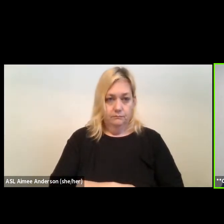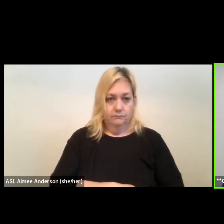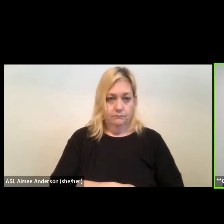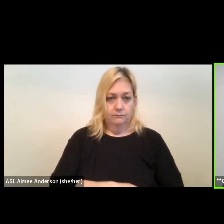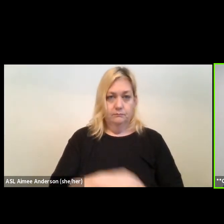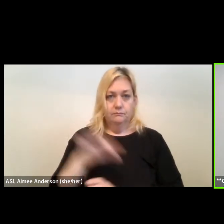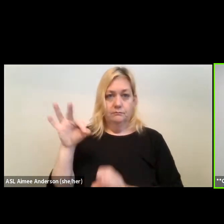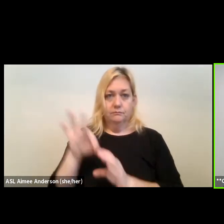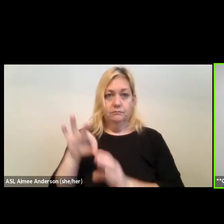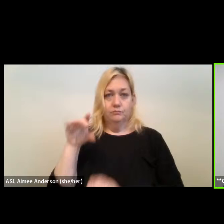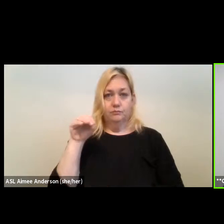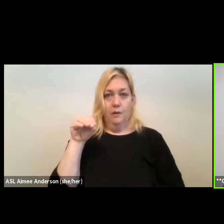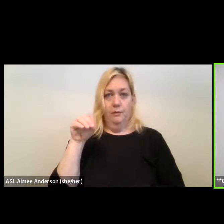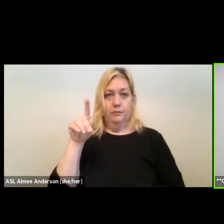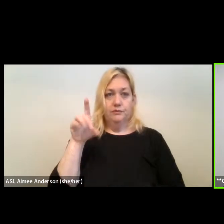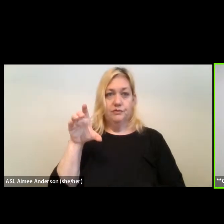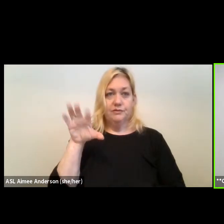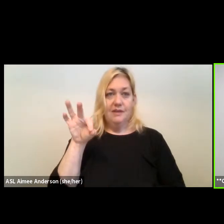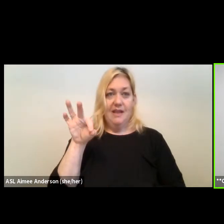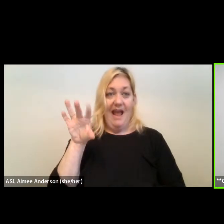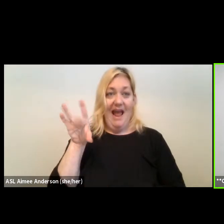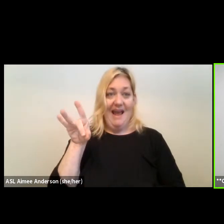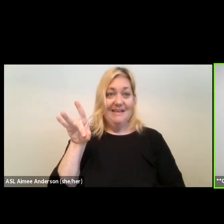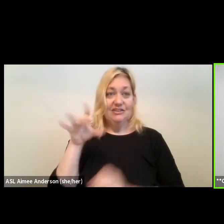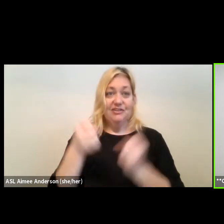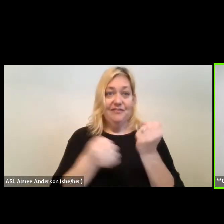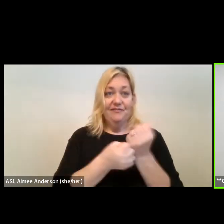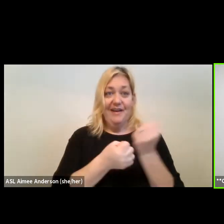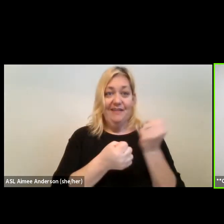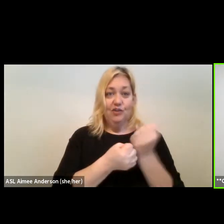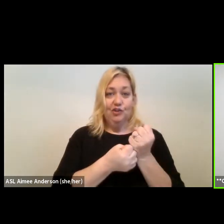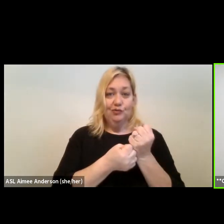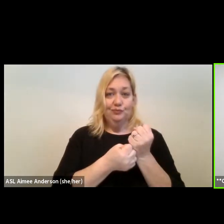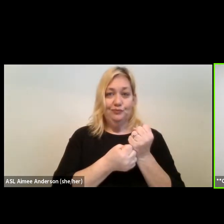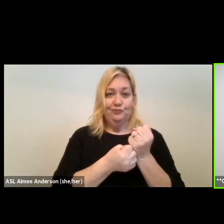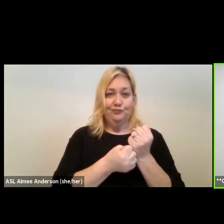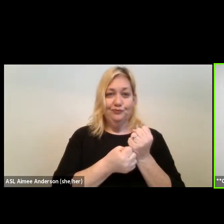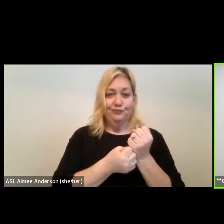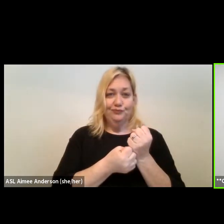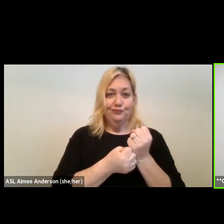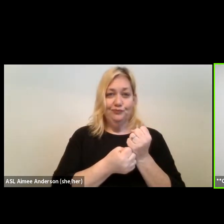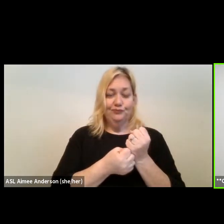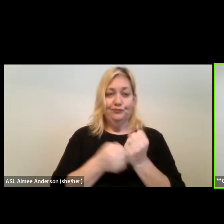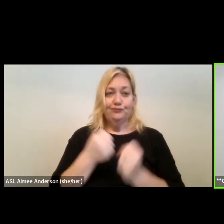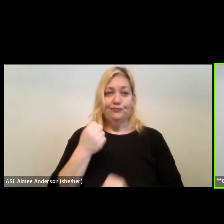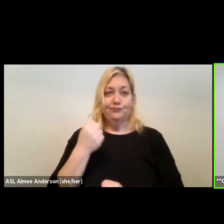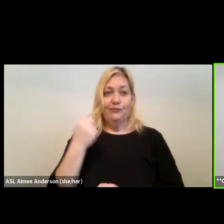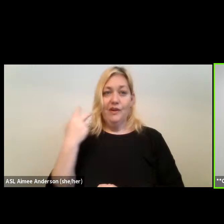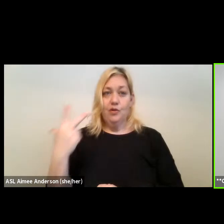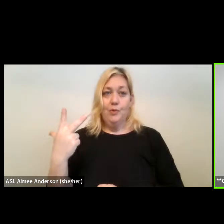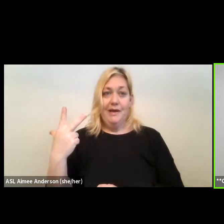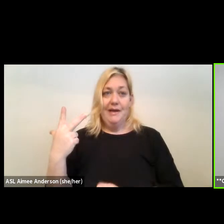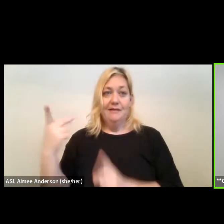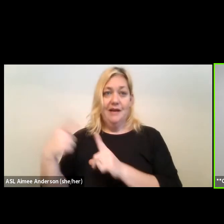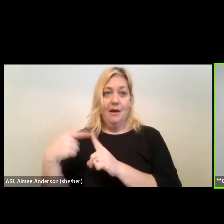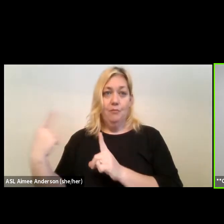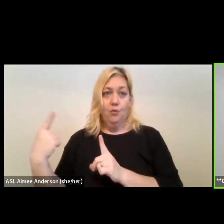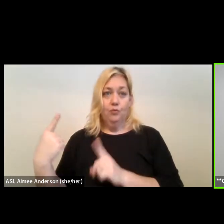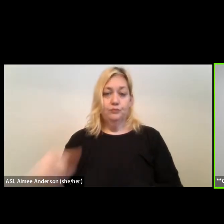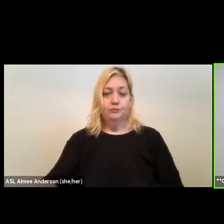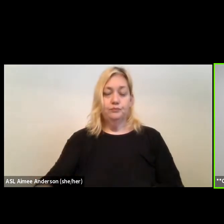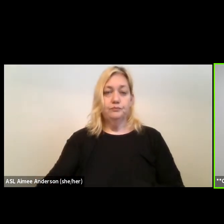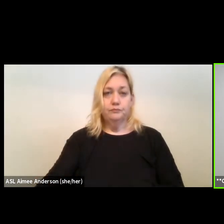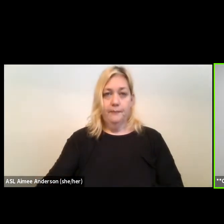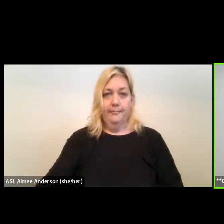is 198 in favor of the motion, against 3 against the motion.